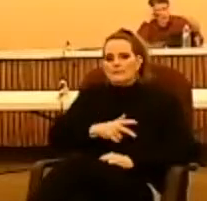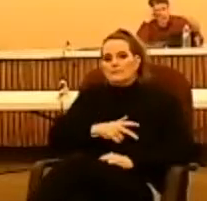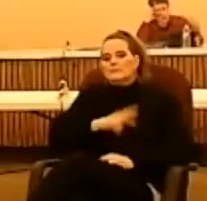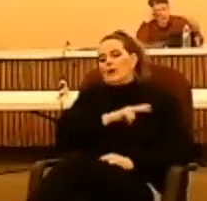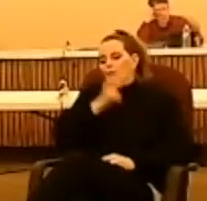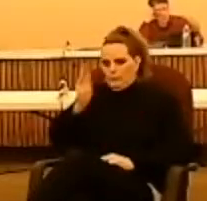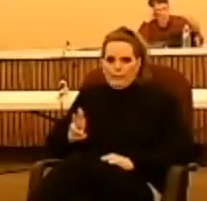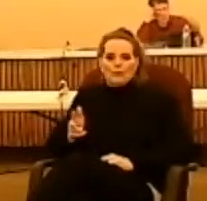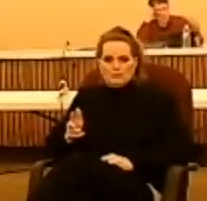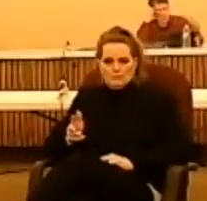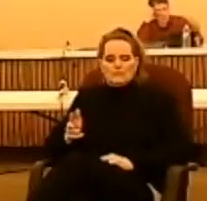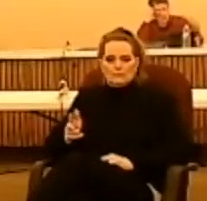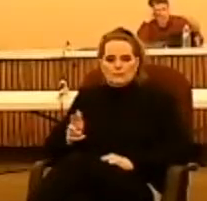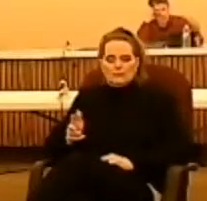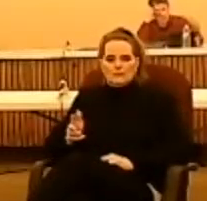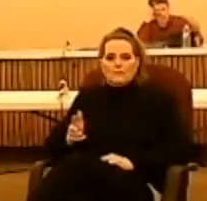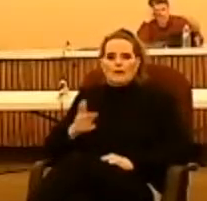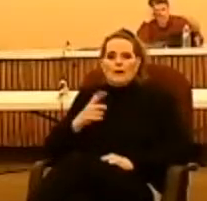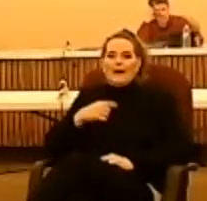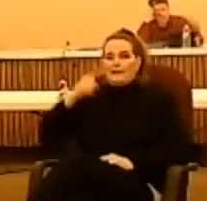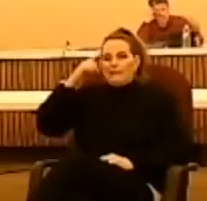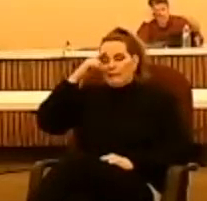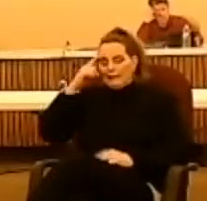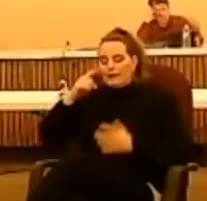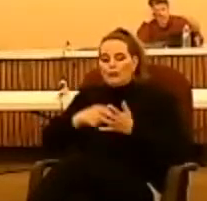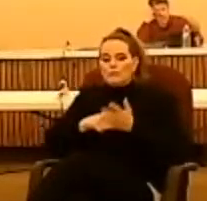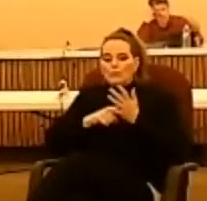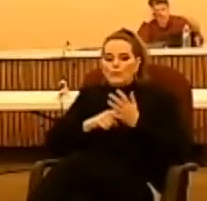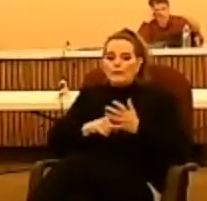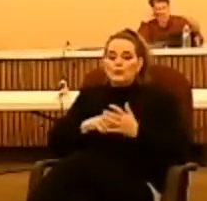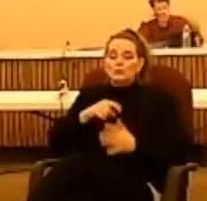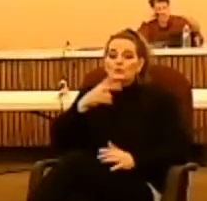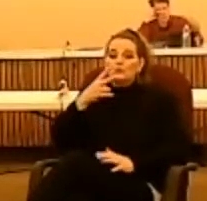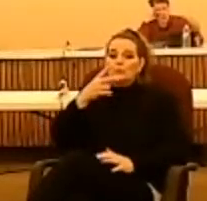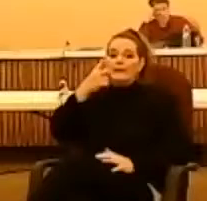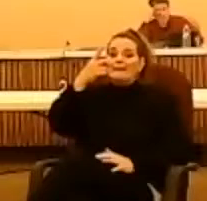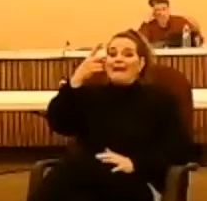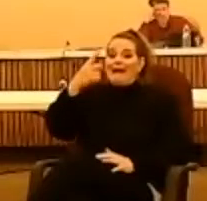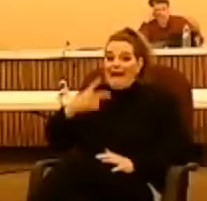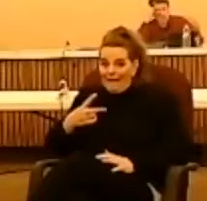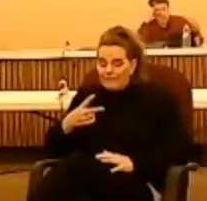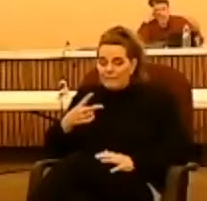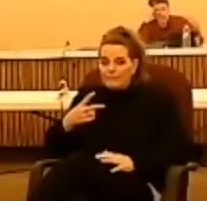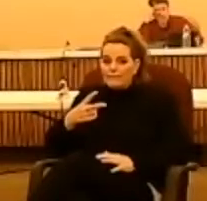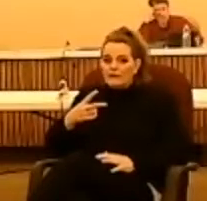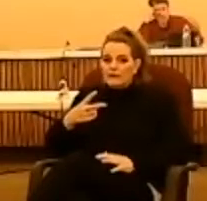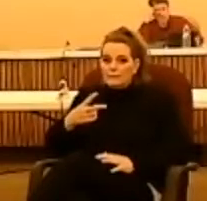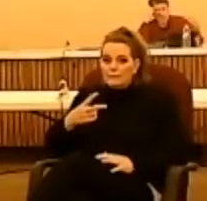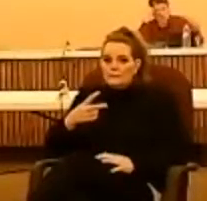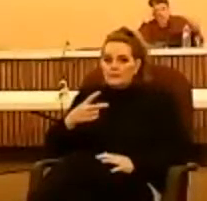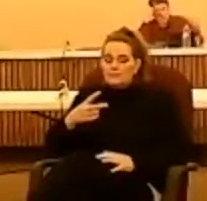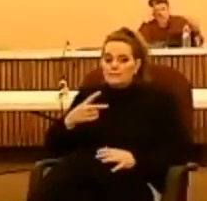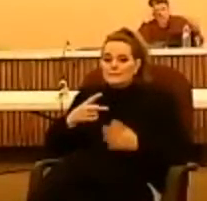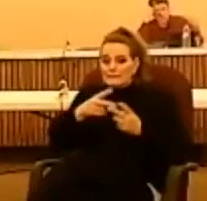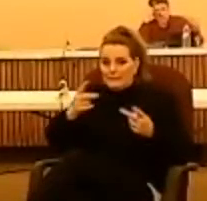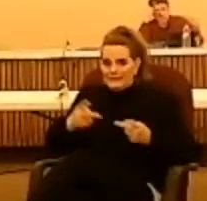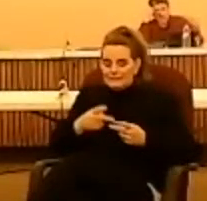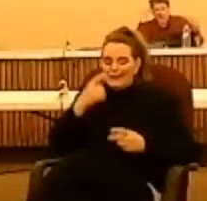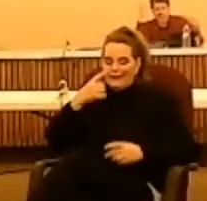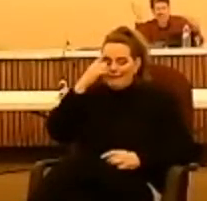I believe it's required 2.5 spaces. I think is what code calls